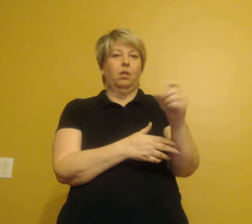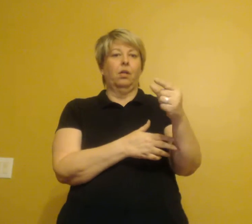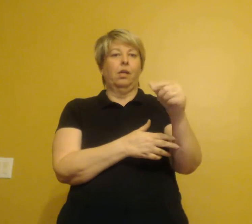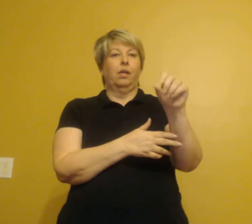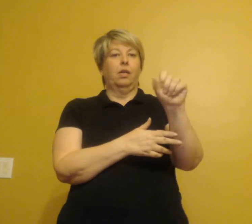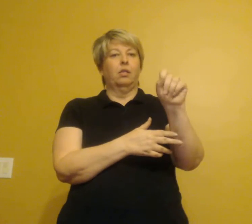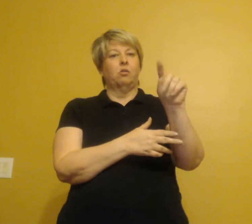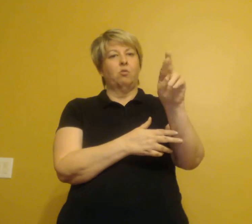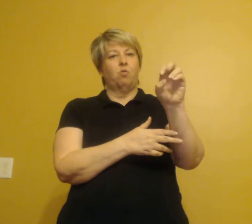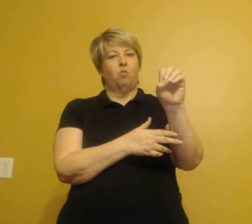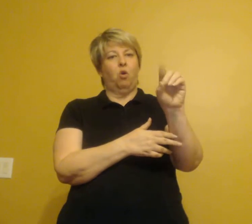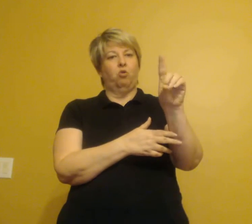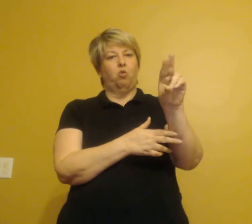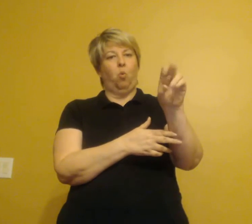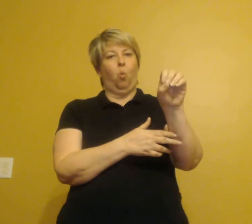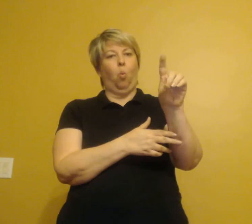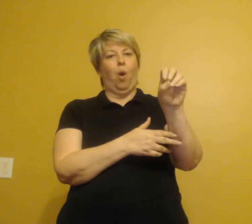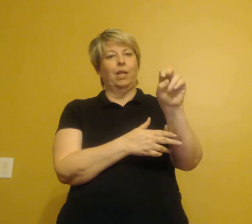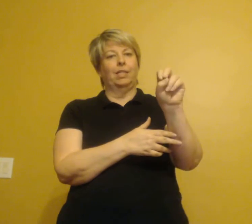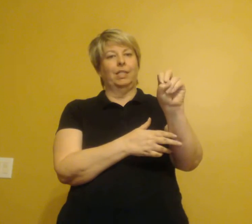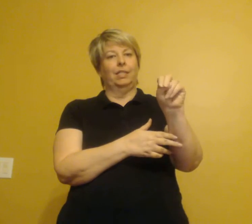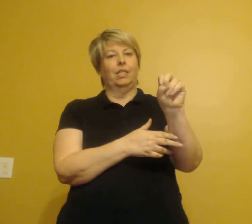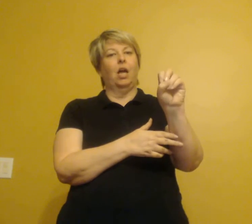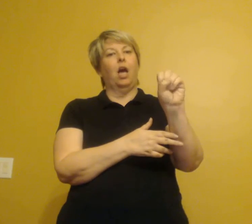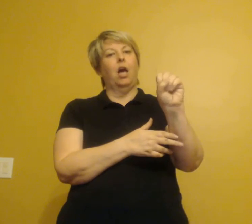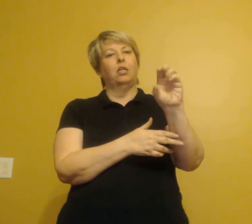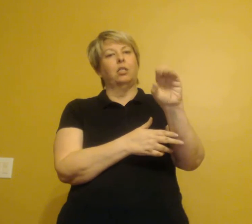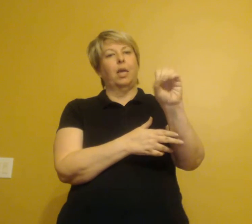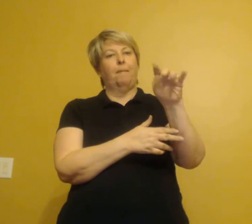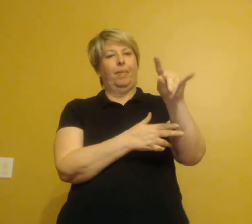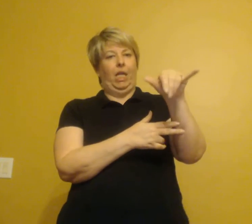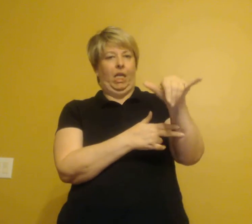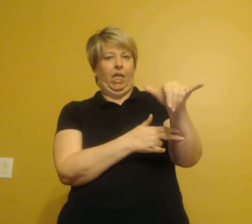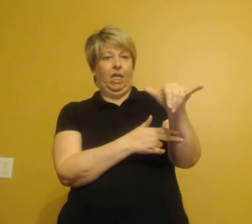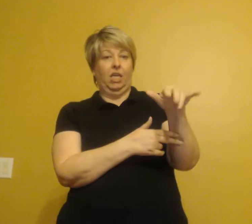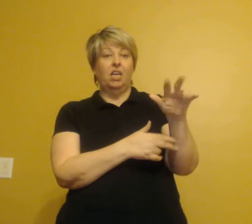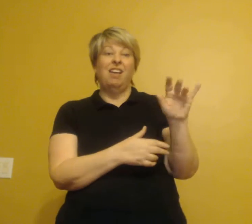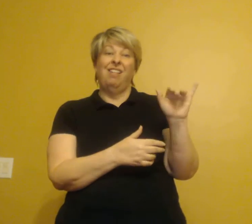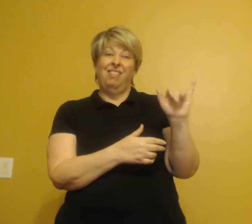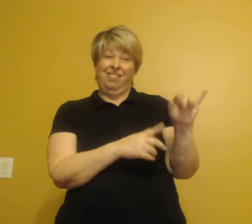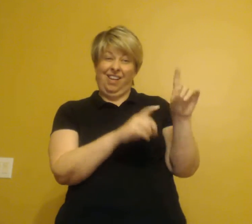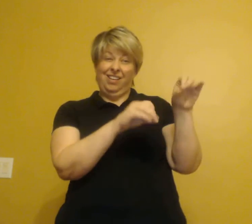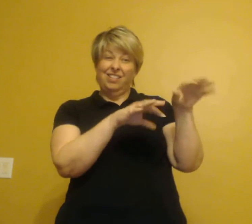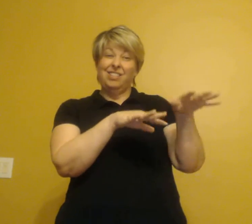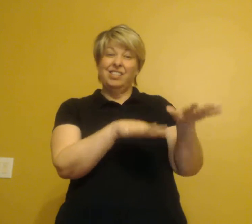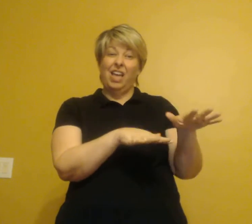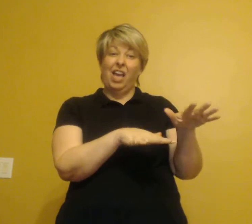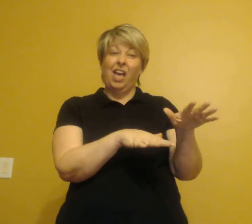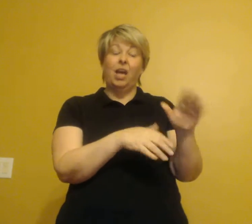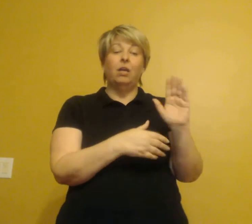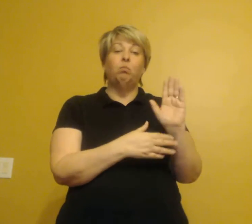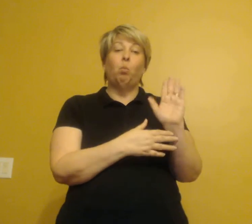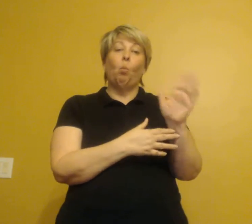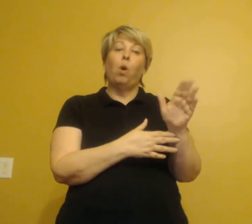esophagogastroduodenoscopy, which is a little bit of a long name. When you come in for this exam, you'll come into a room that looks like